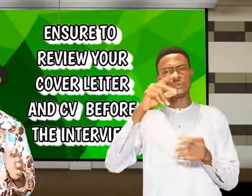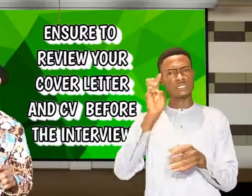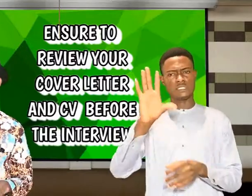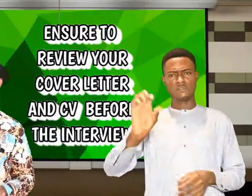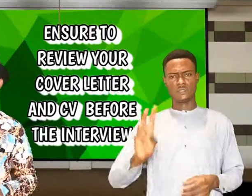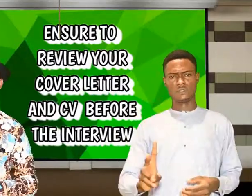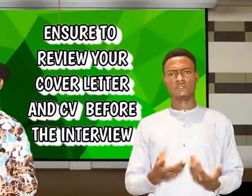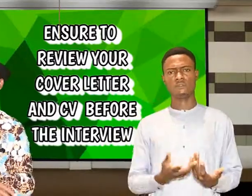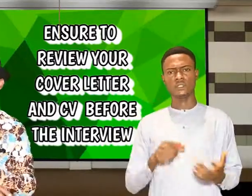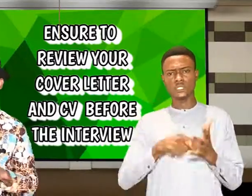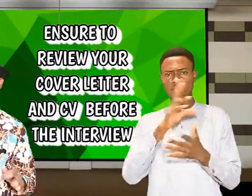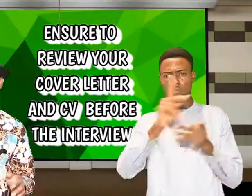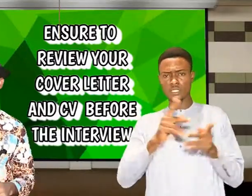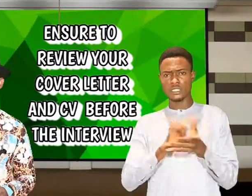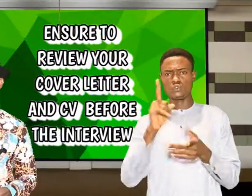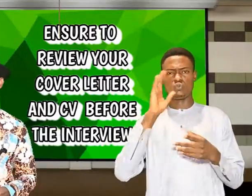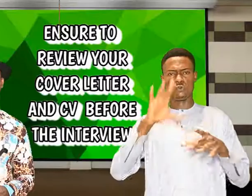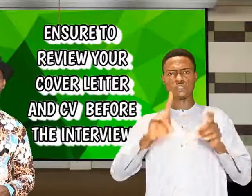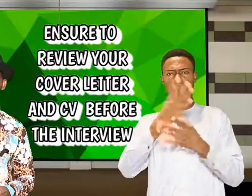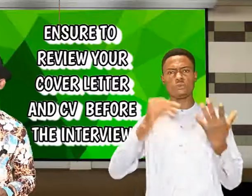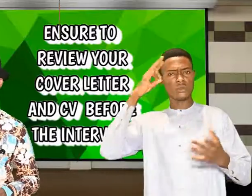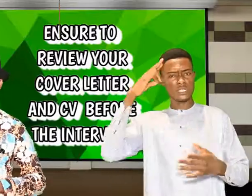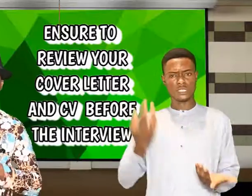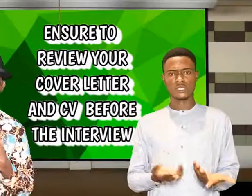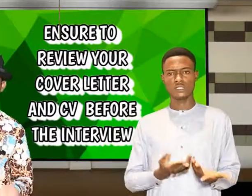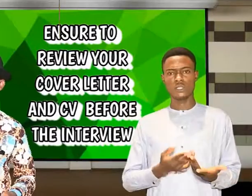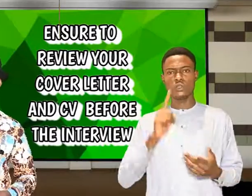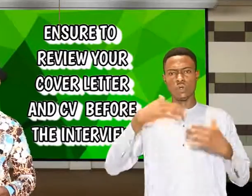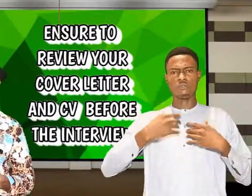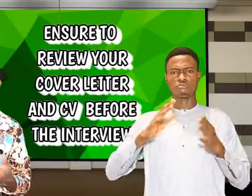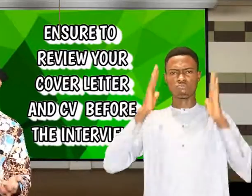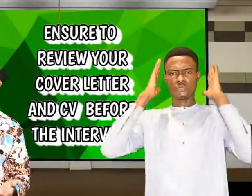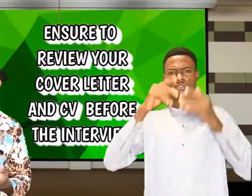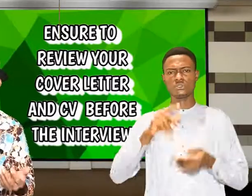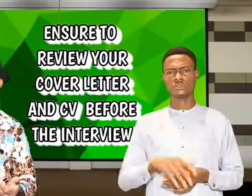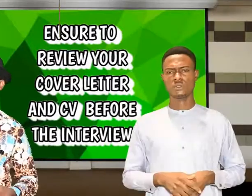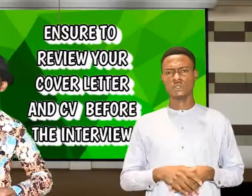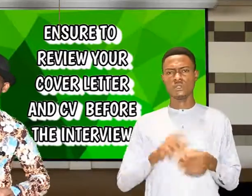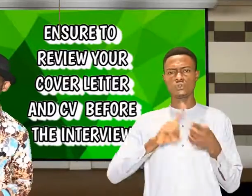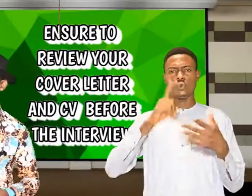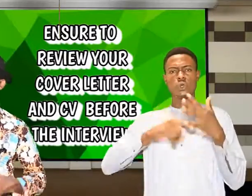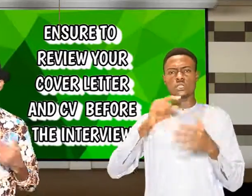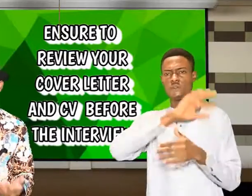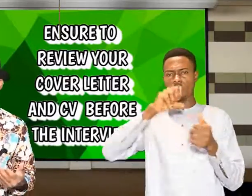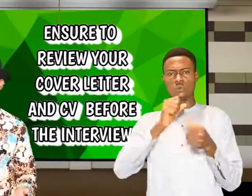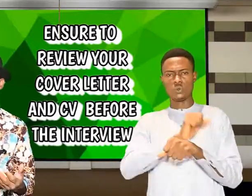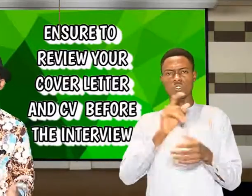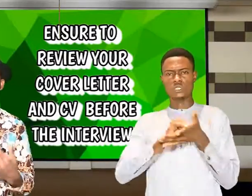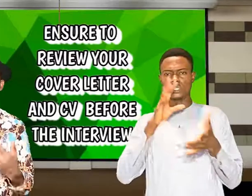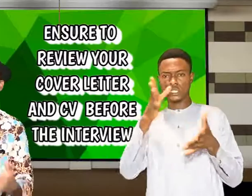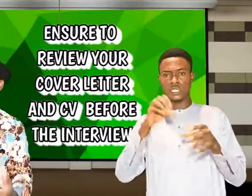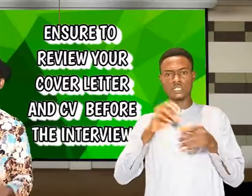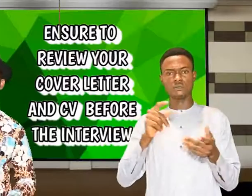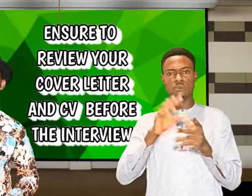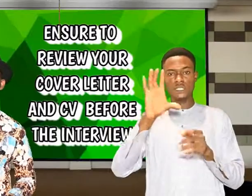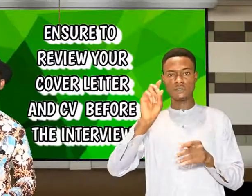is the moment for you to expand on some of your resume, key accomplishment, concentrate on particular instances or tasks related to that achievement. It's